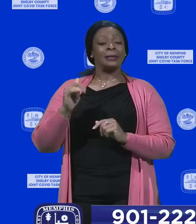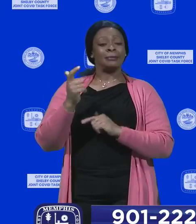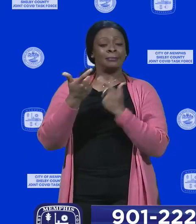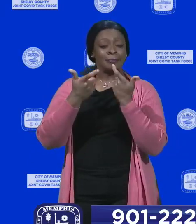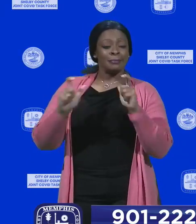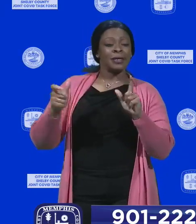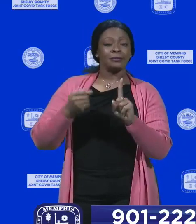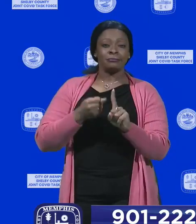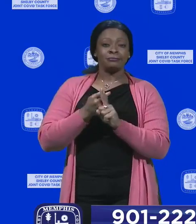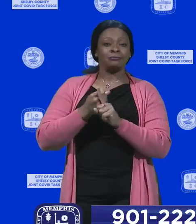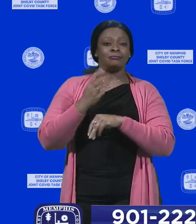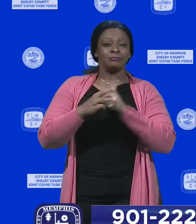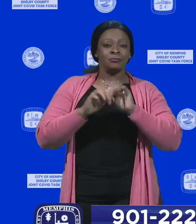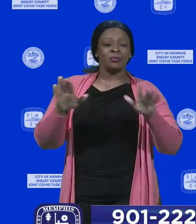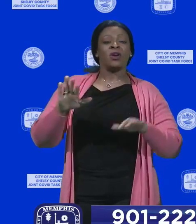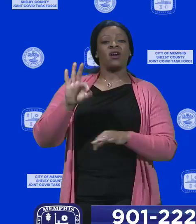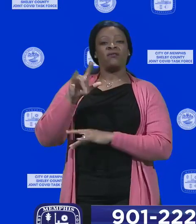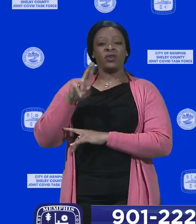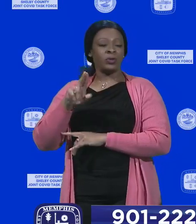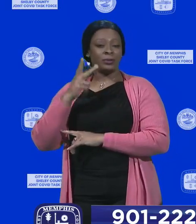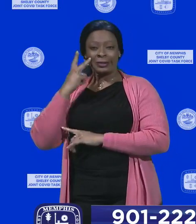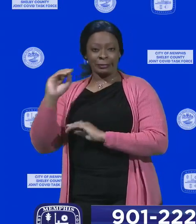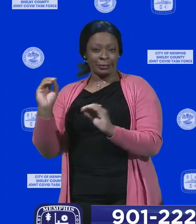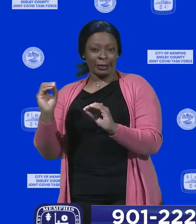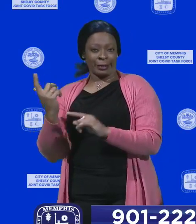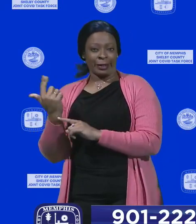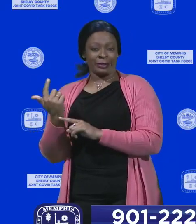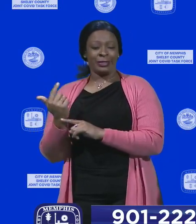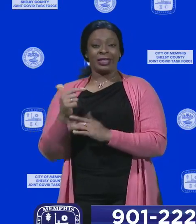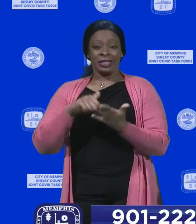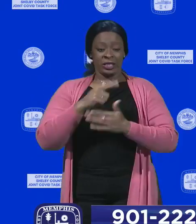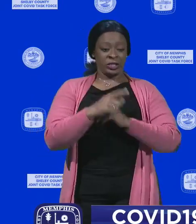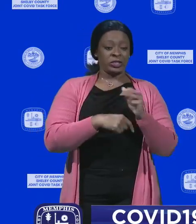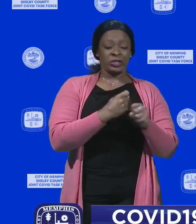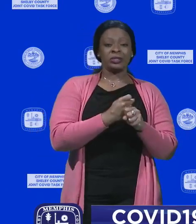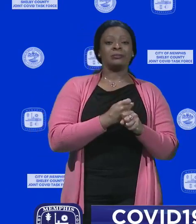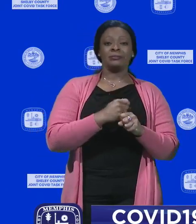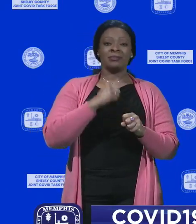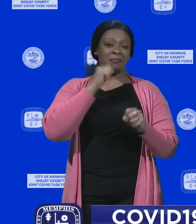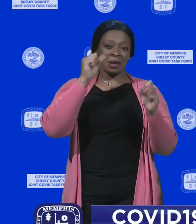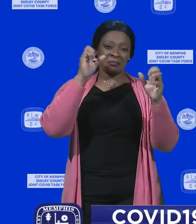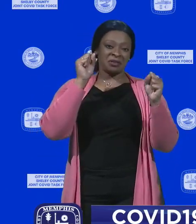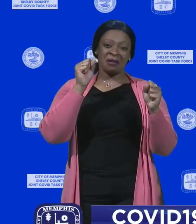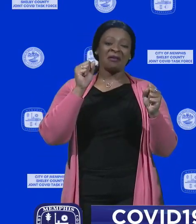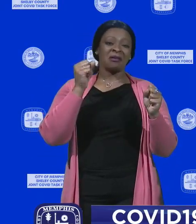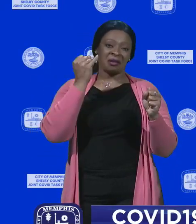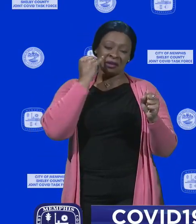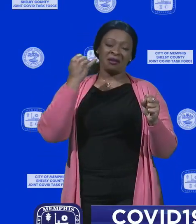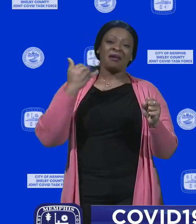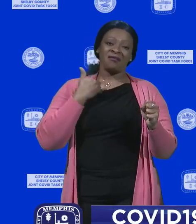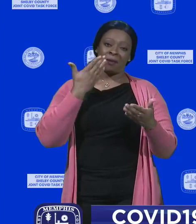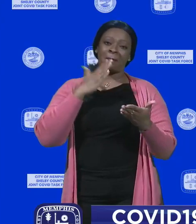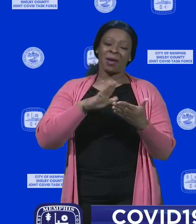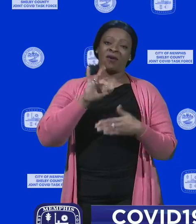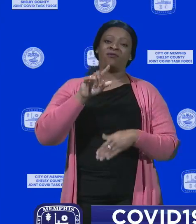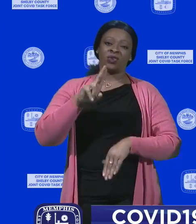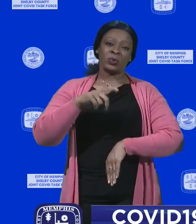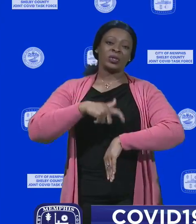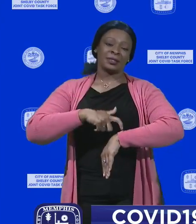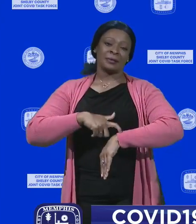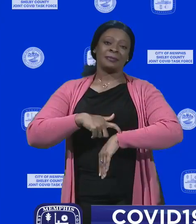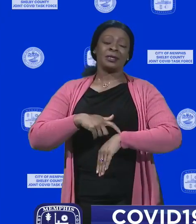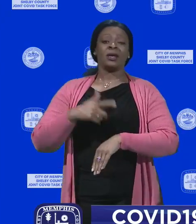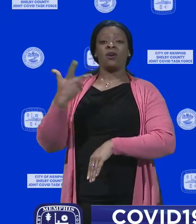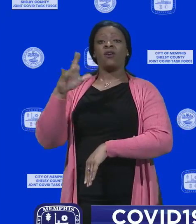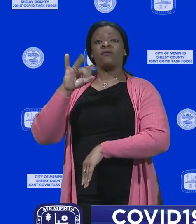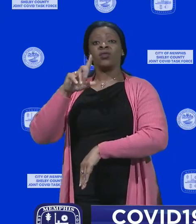that, but we had COVID. This year, I would not be surprised at all if we have a bad flu season. So once the